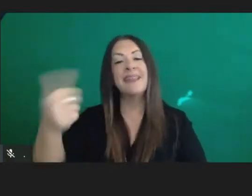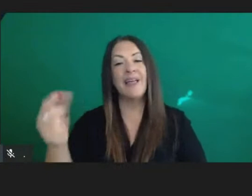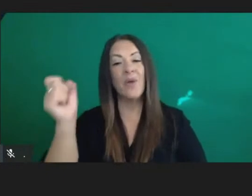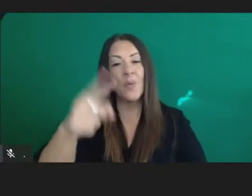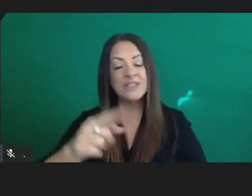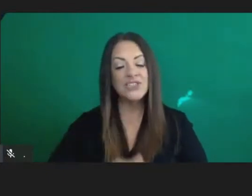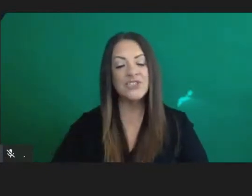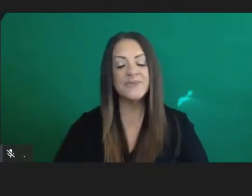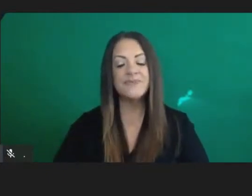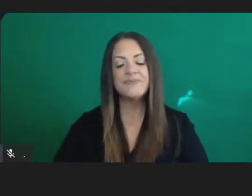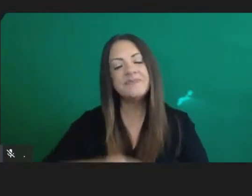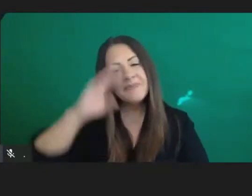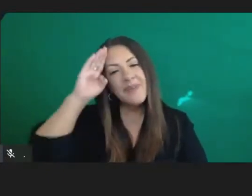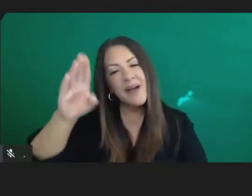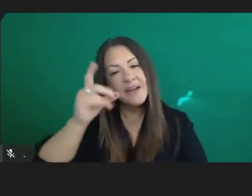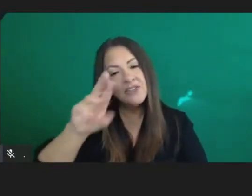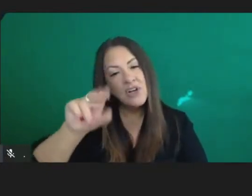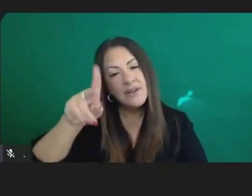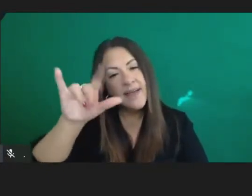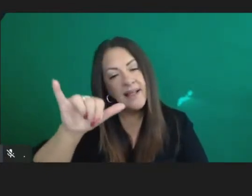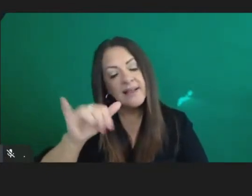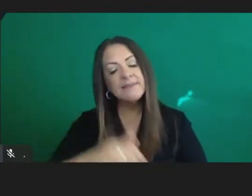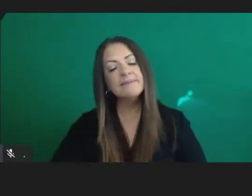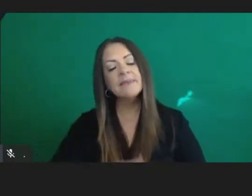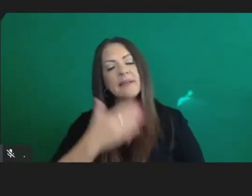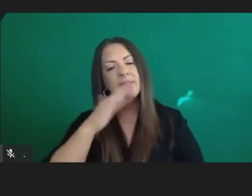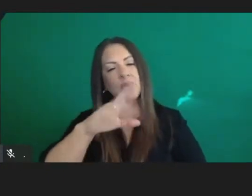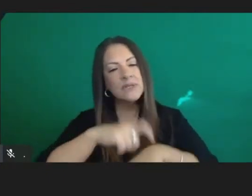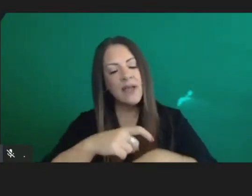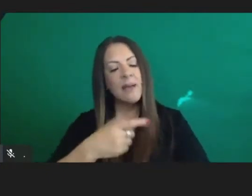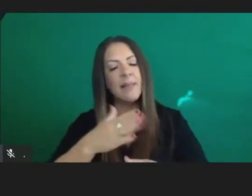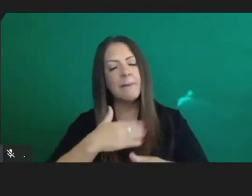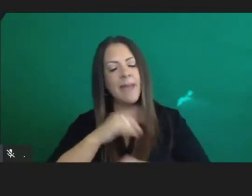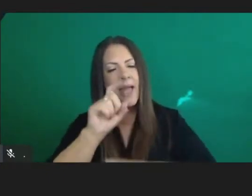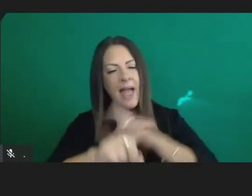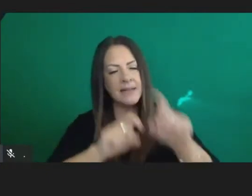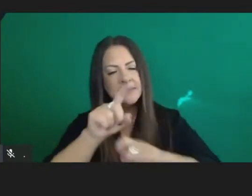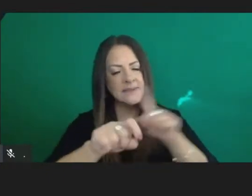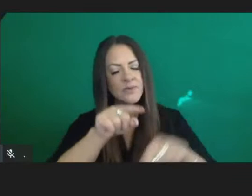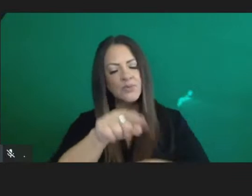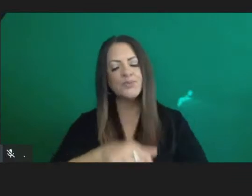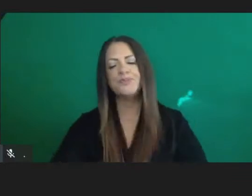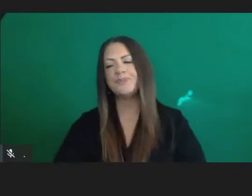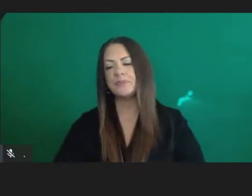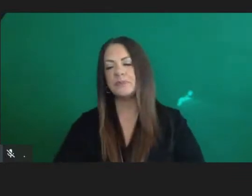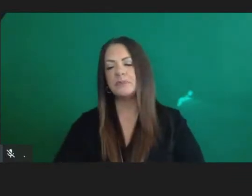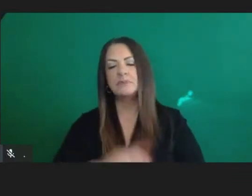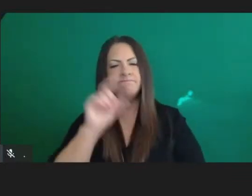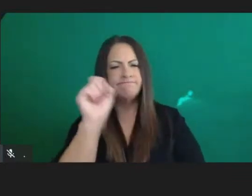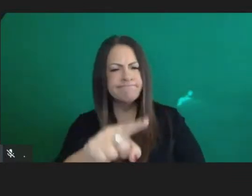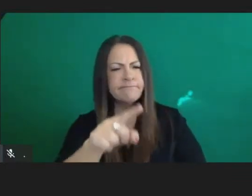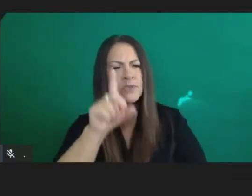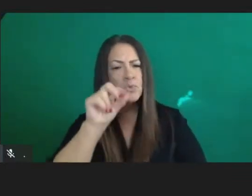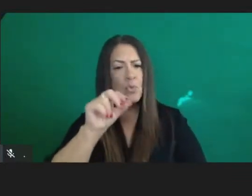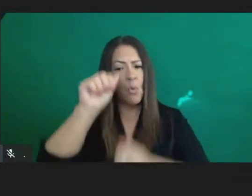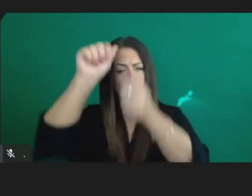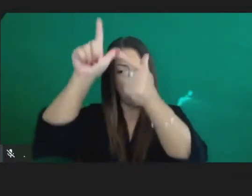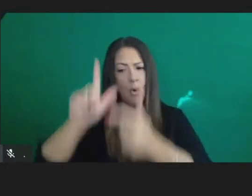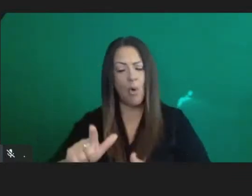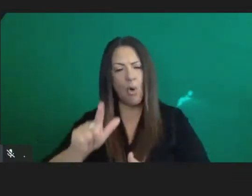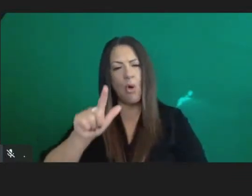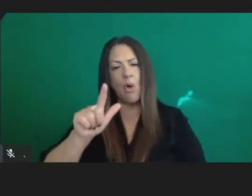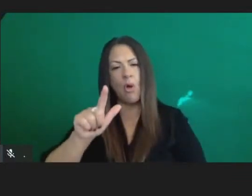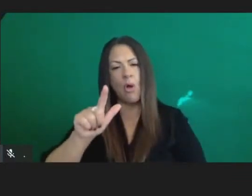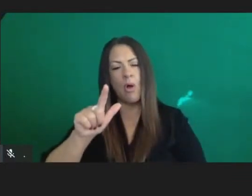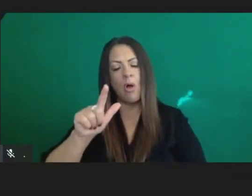Hi, Dr. Ghaly. Thanks for taking my question. My question is, do do all counties that are on the verge